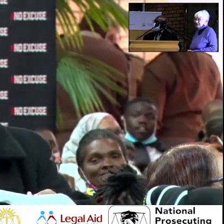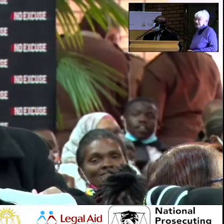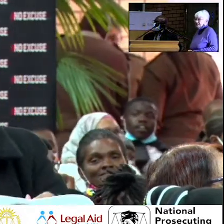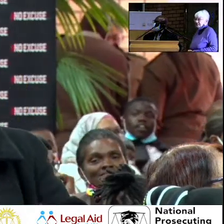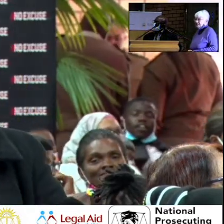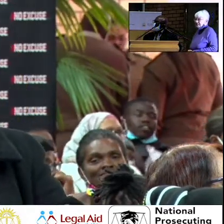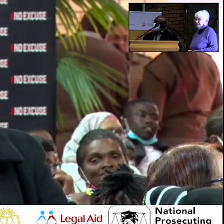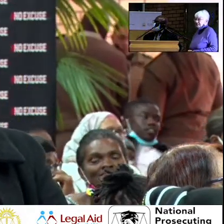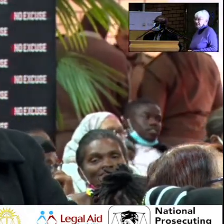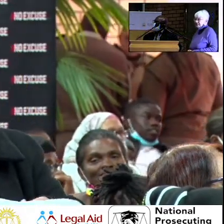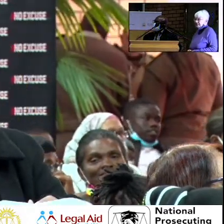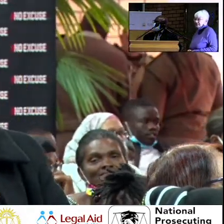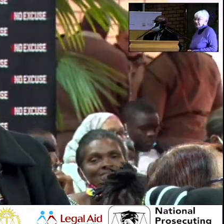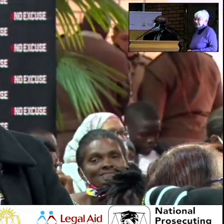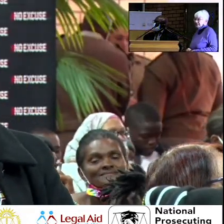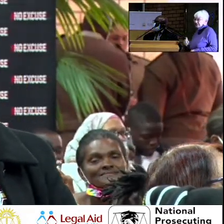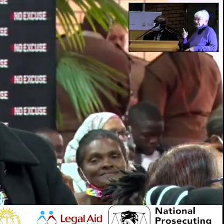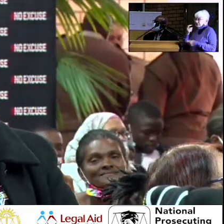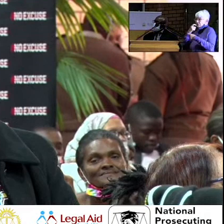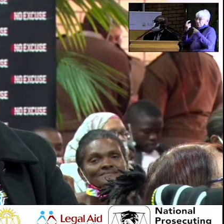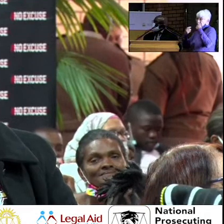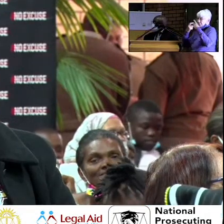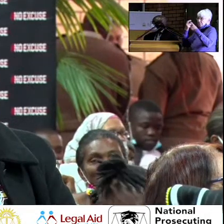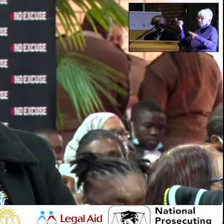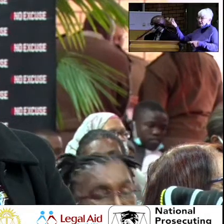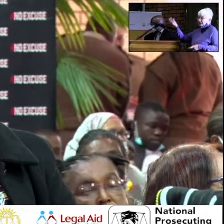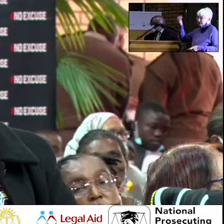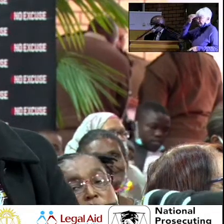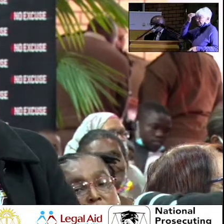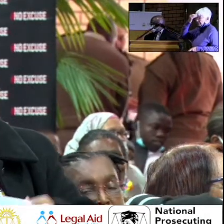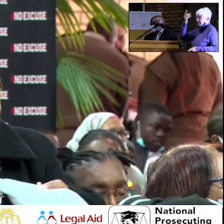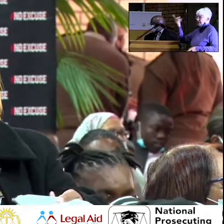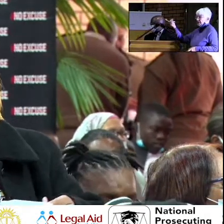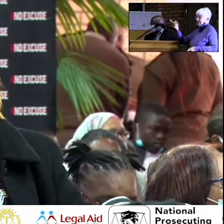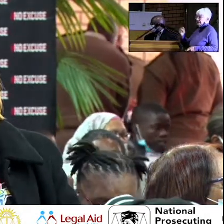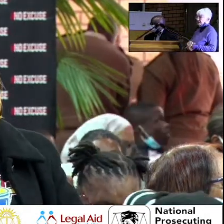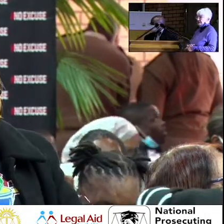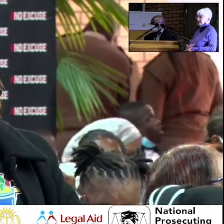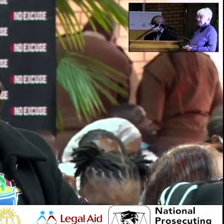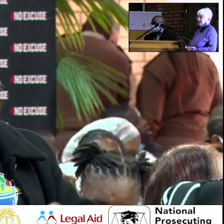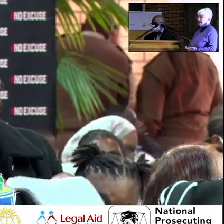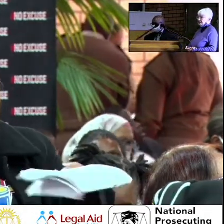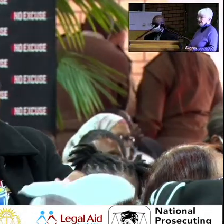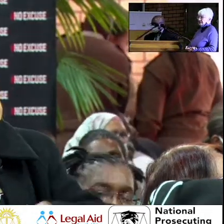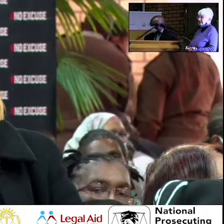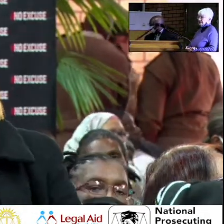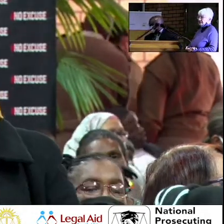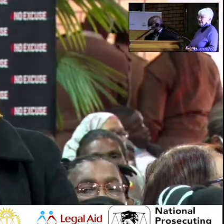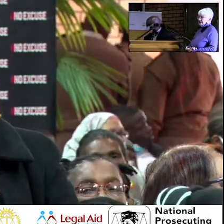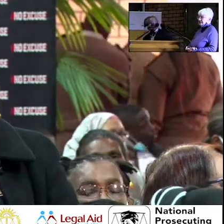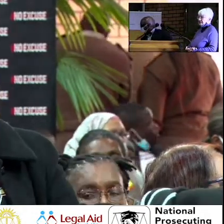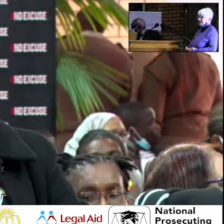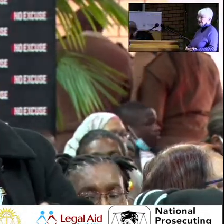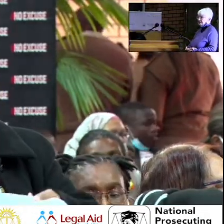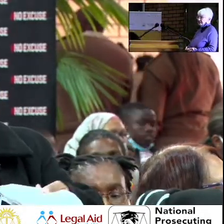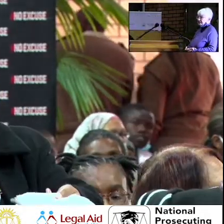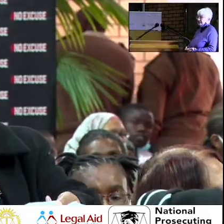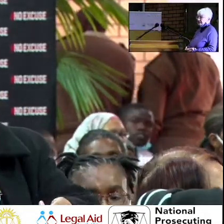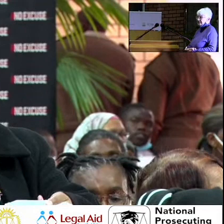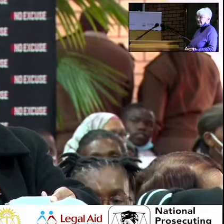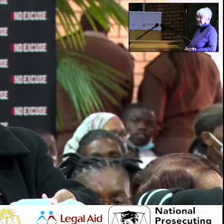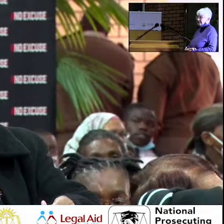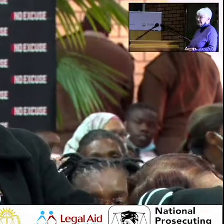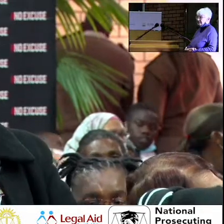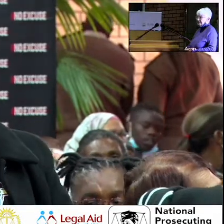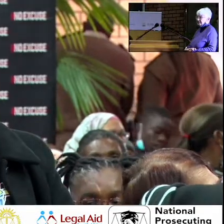I assisted one of our community members. But after reading what she has written down, after